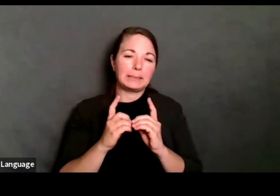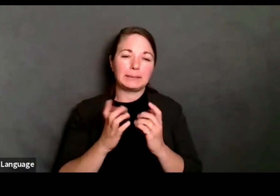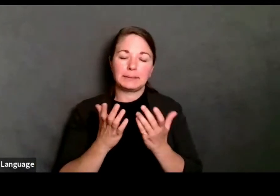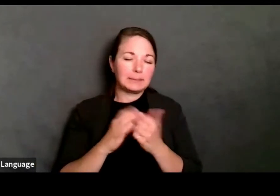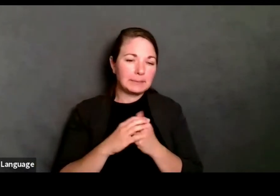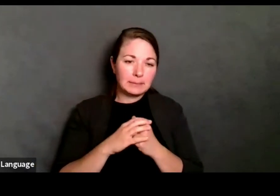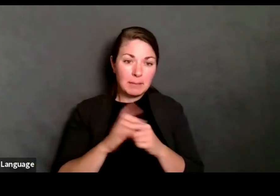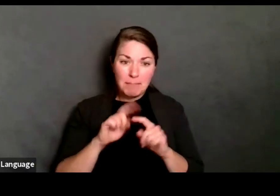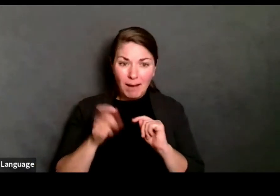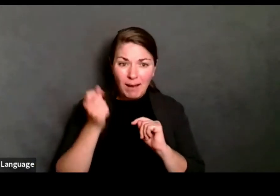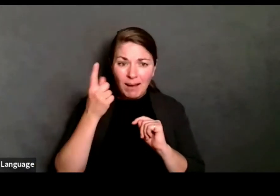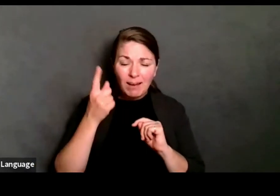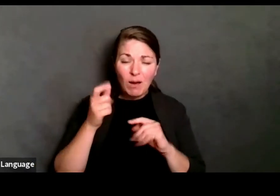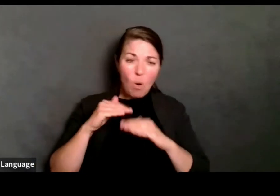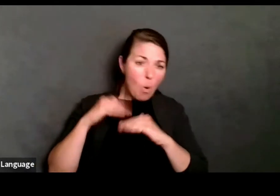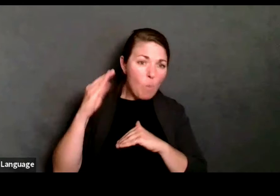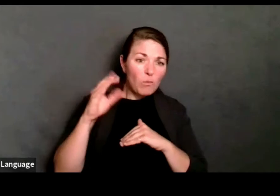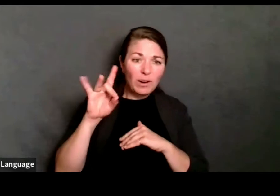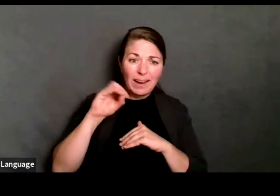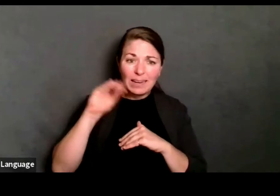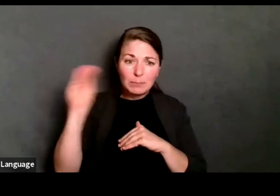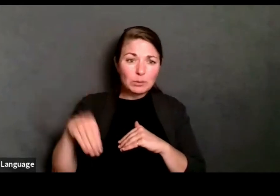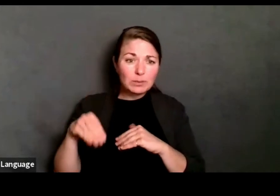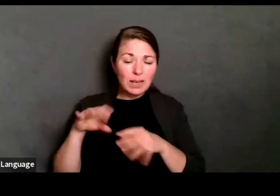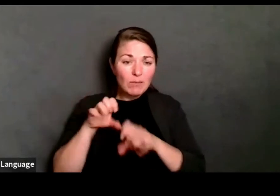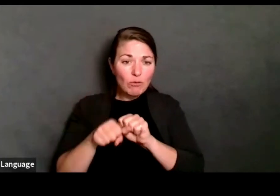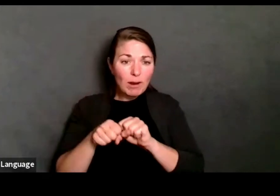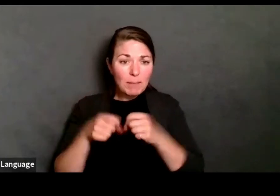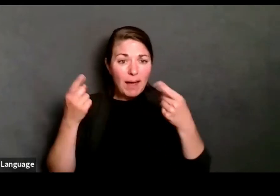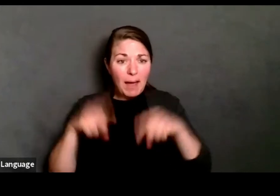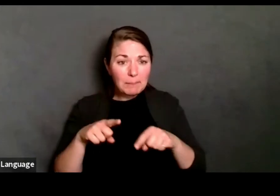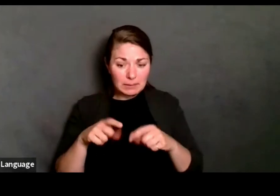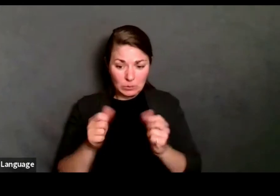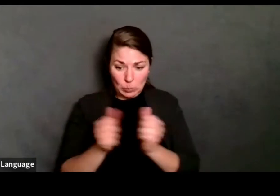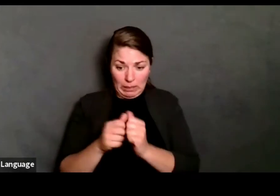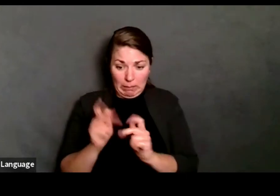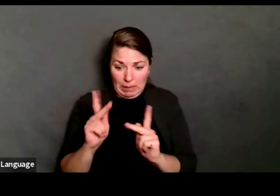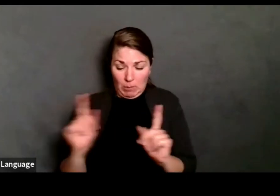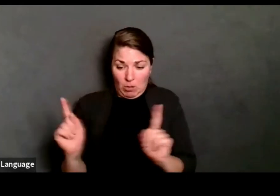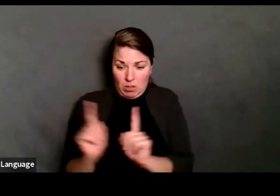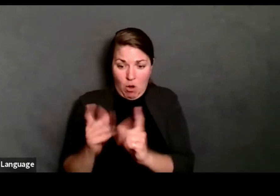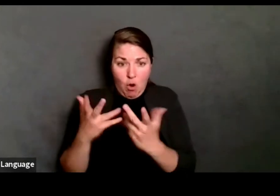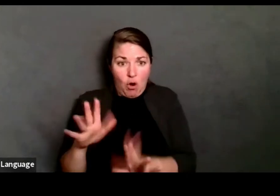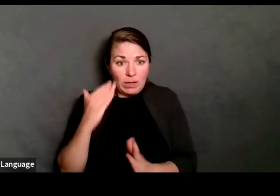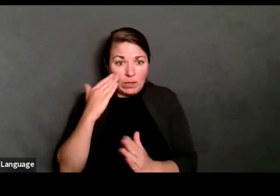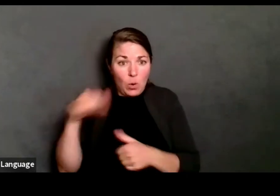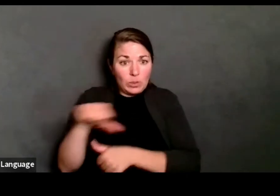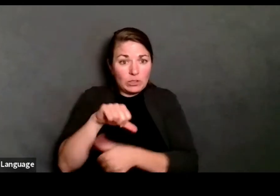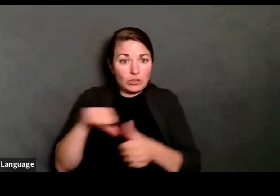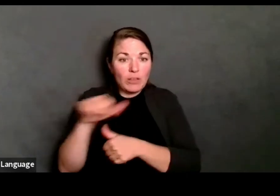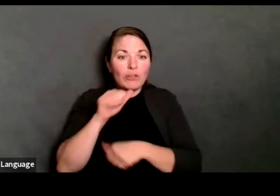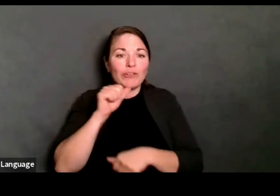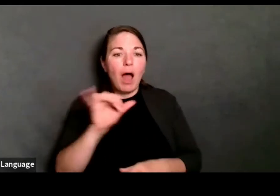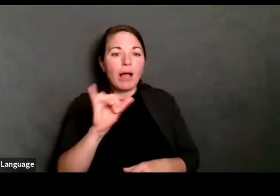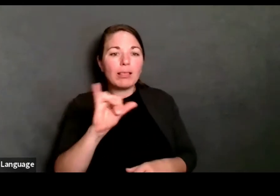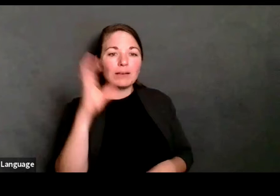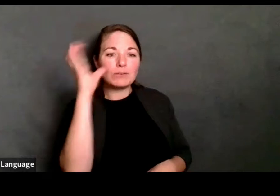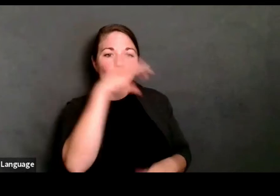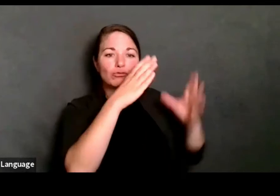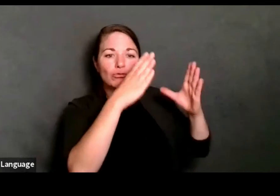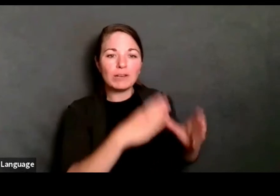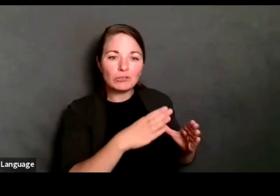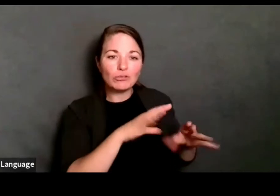indicates that over 80% of rape specifically occurs between people who are known to one another, not from stranger danger